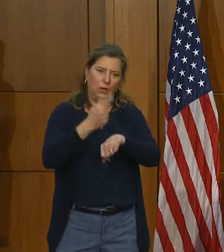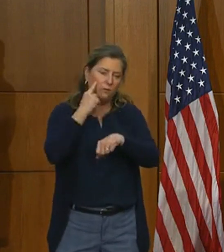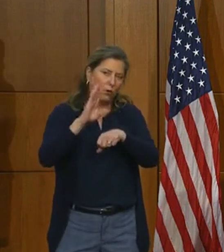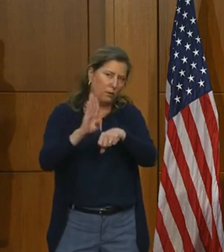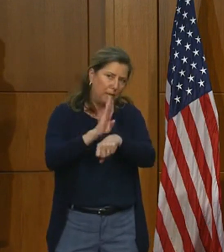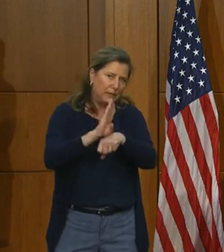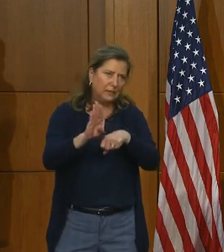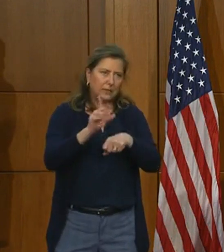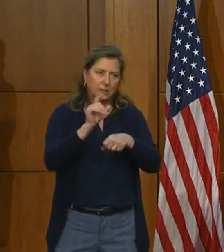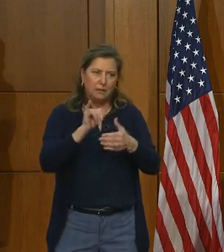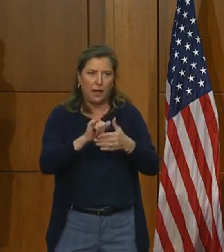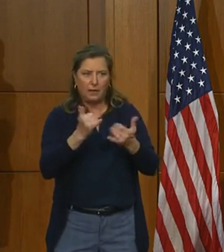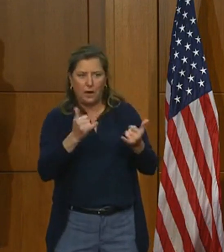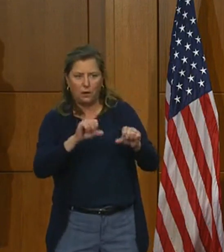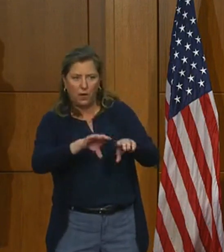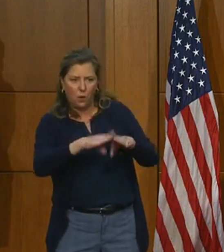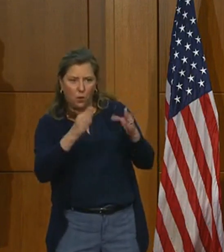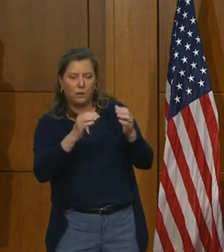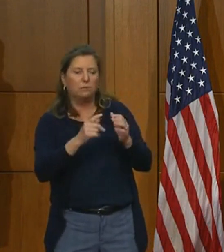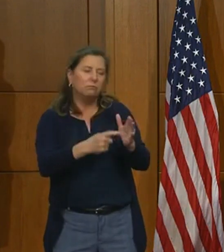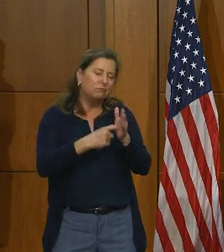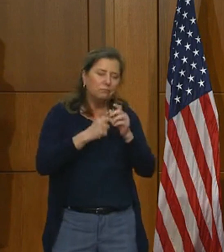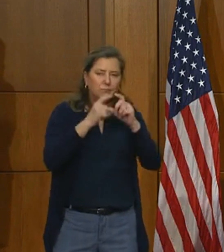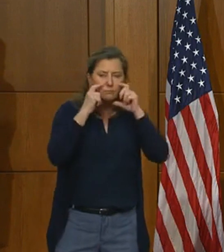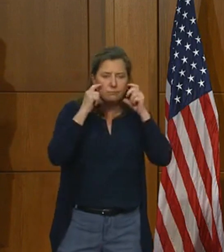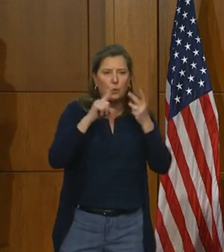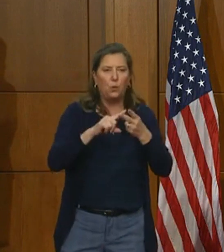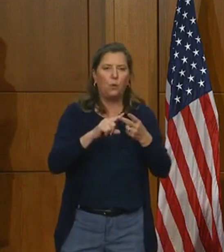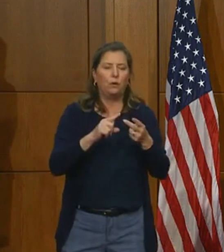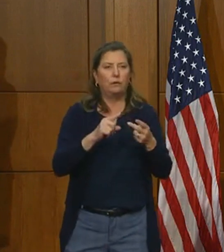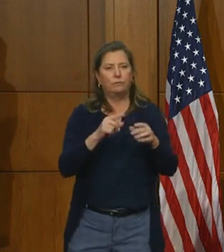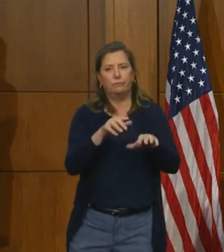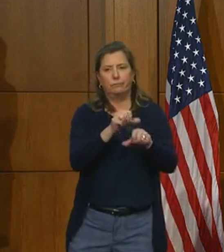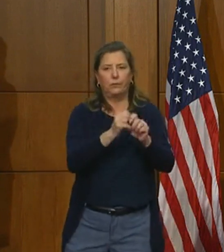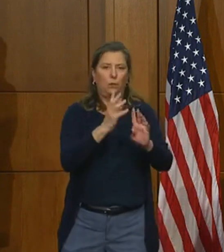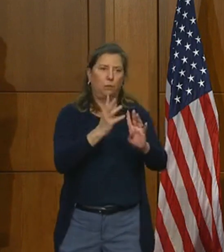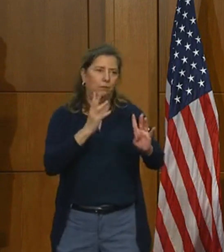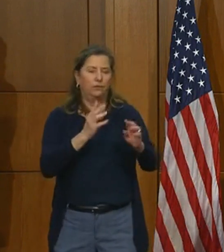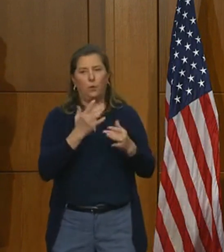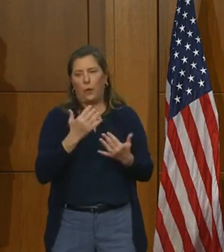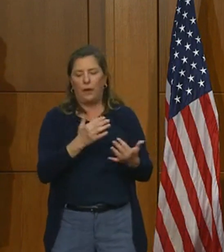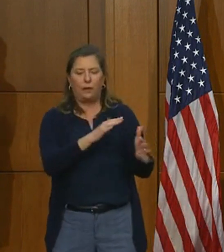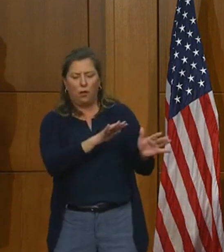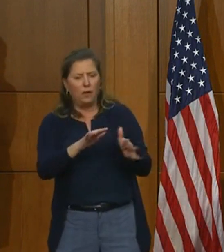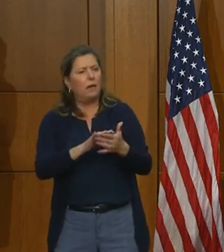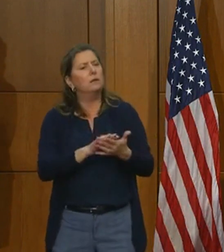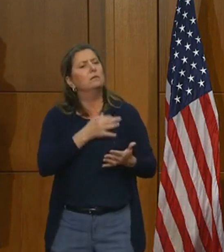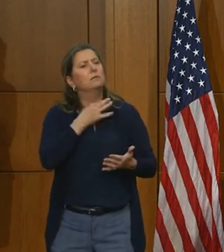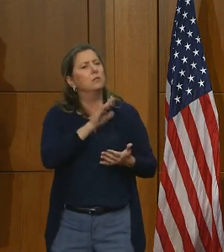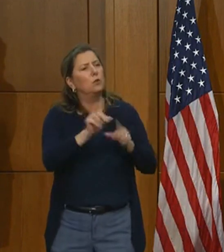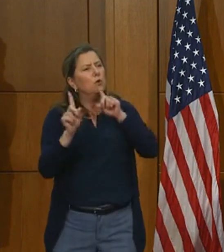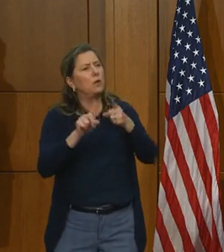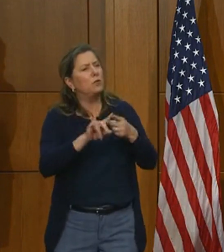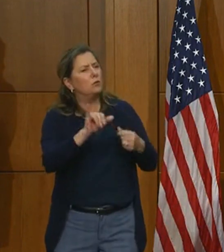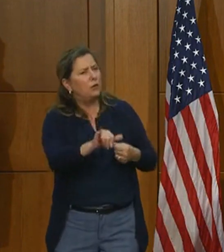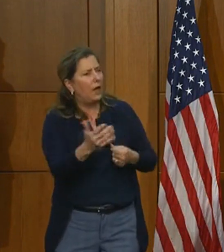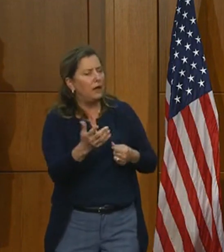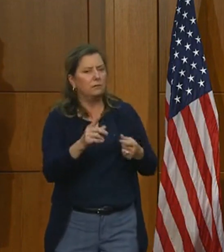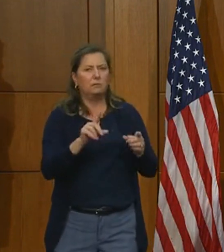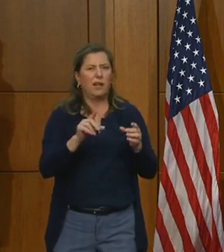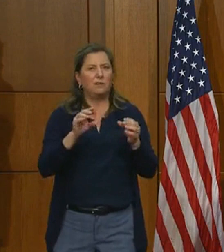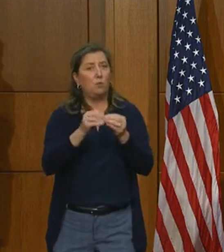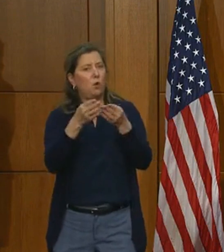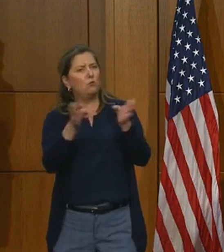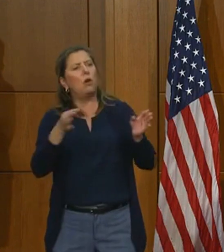allowed to reopen, like face masks for wait staff, things like that. What's your response to that? And then just more broadly,